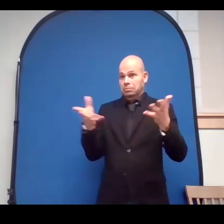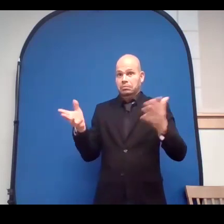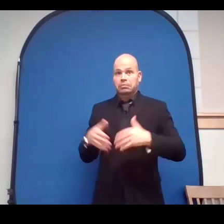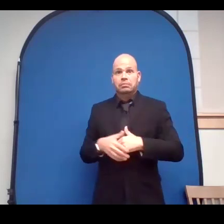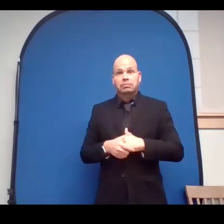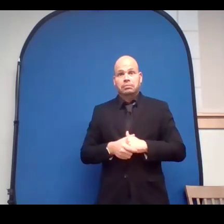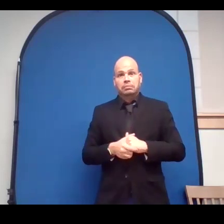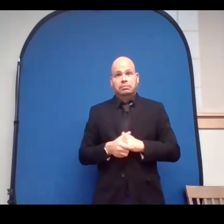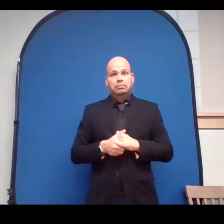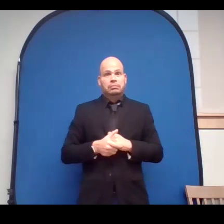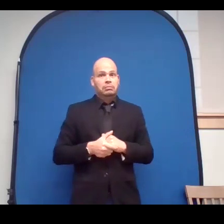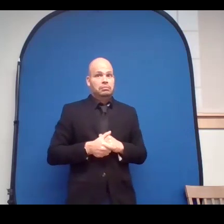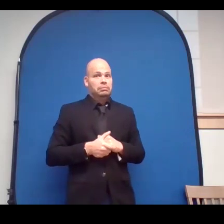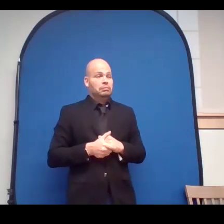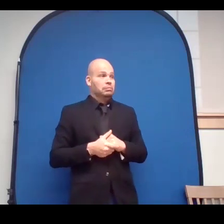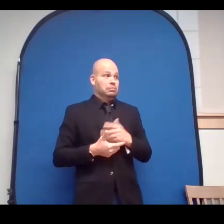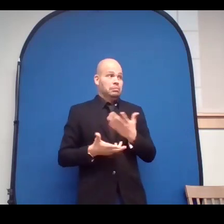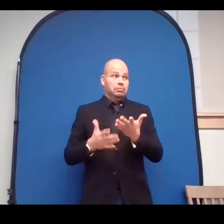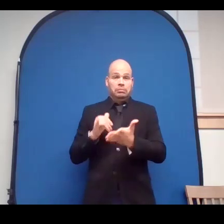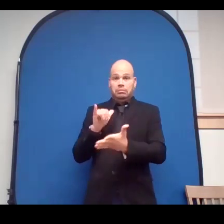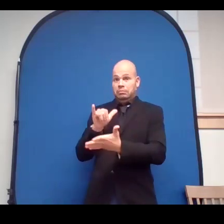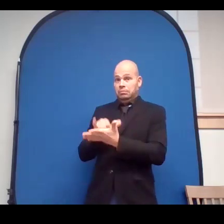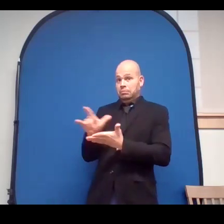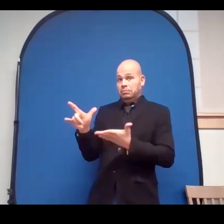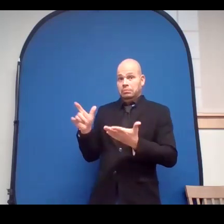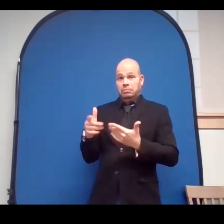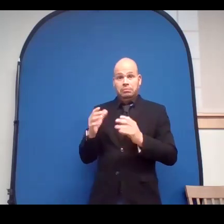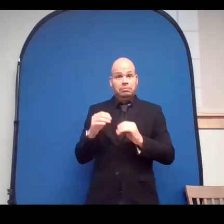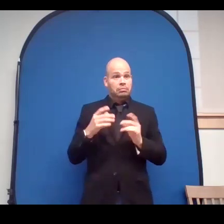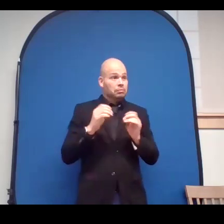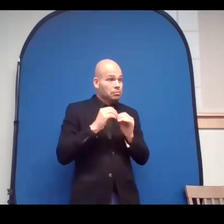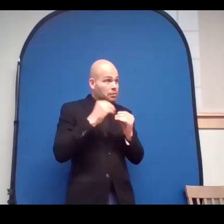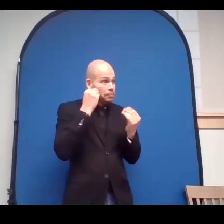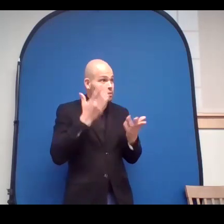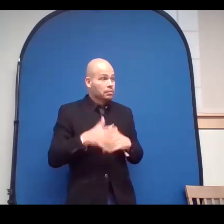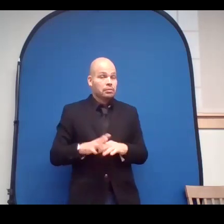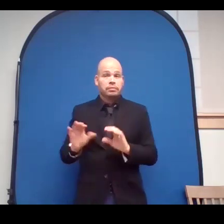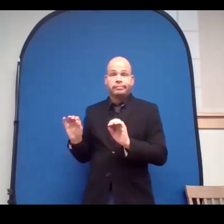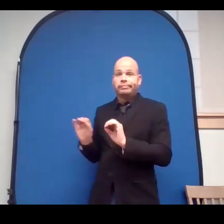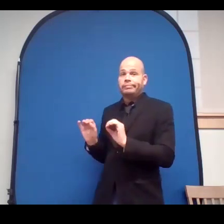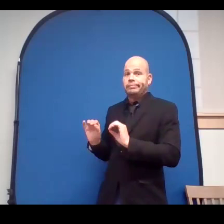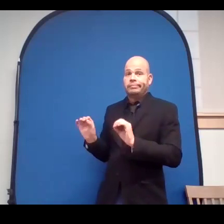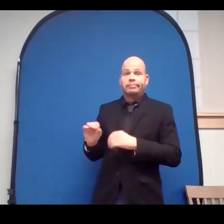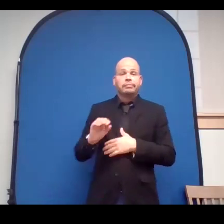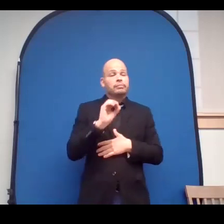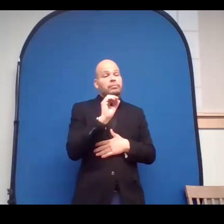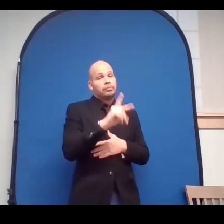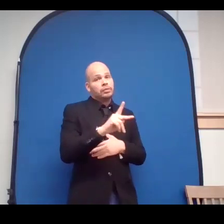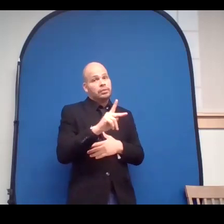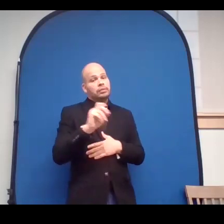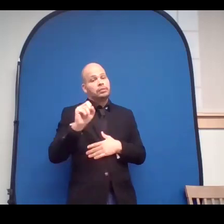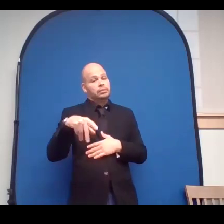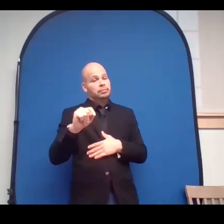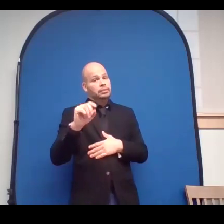And all I remember about the conversations. So focusing on the time period between September 17th